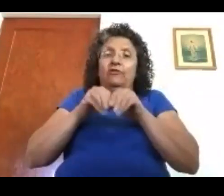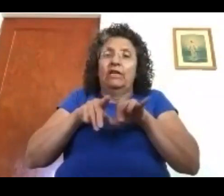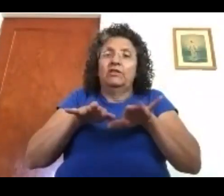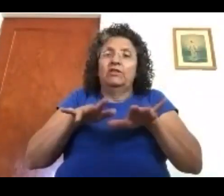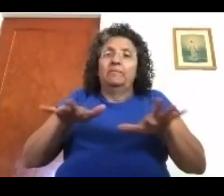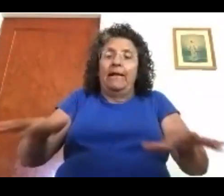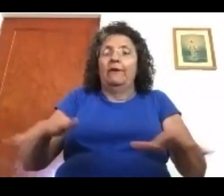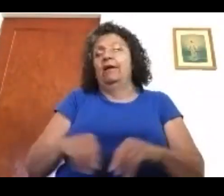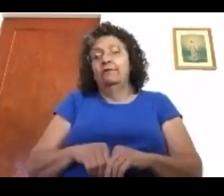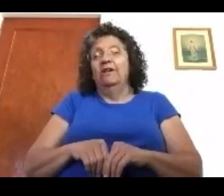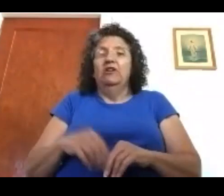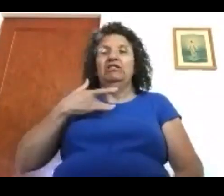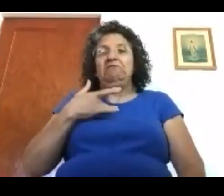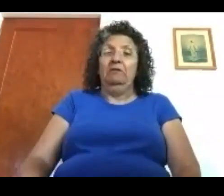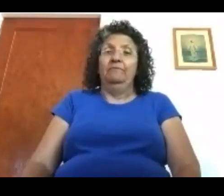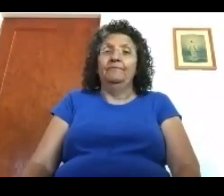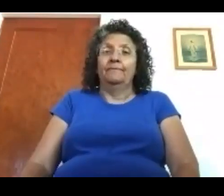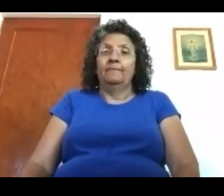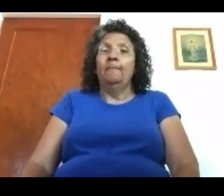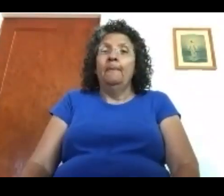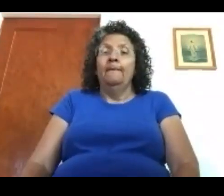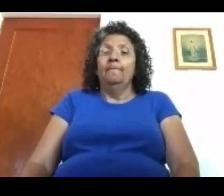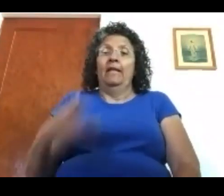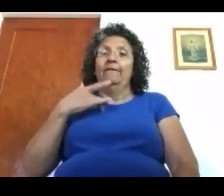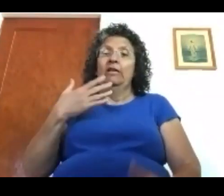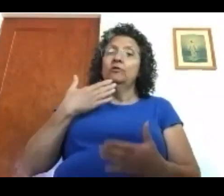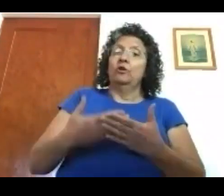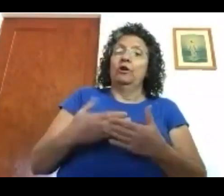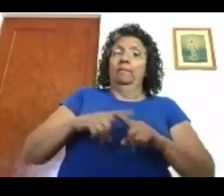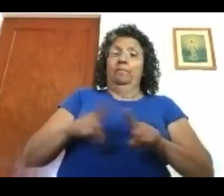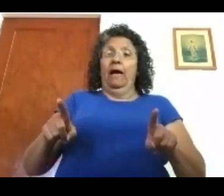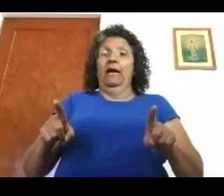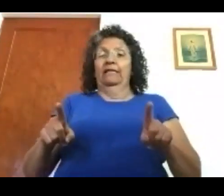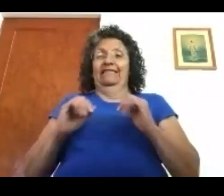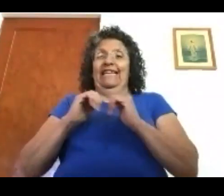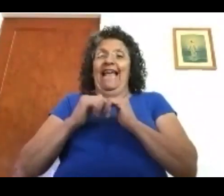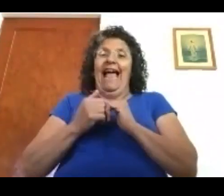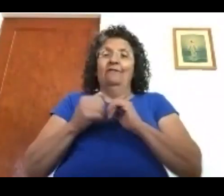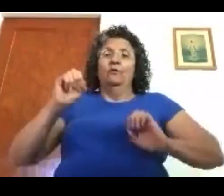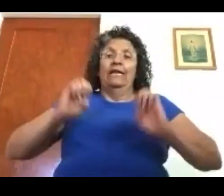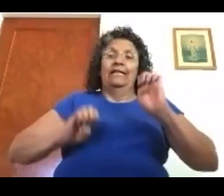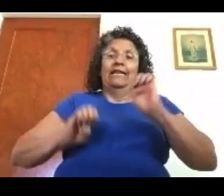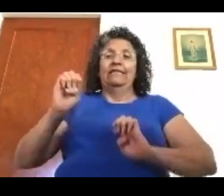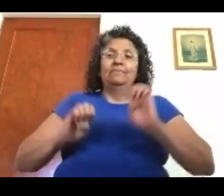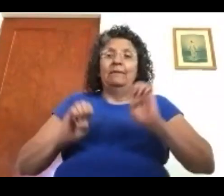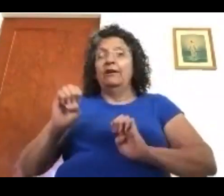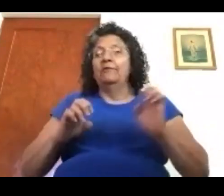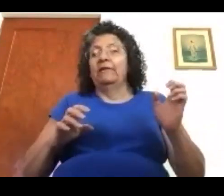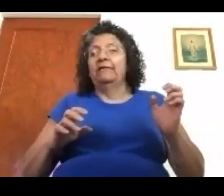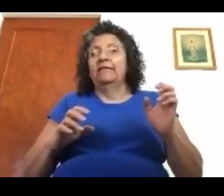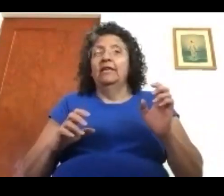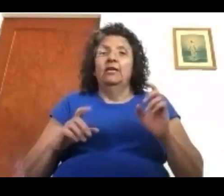it feels good, but it's also a way to just experiment with different art designs or different letters if you want to practice letters or